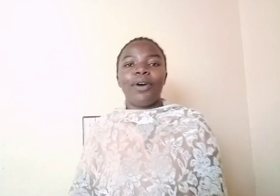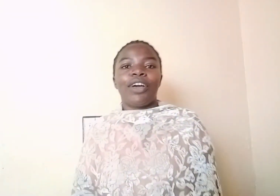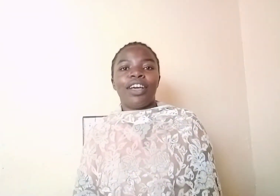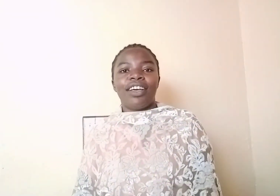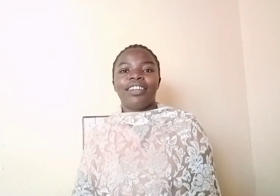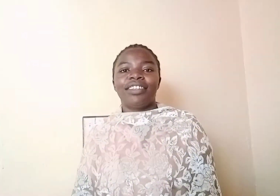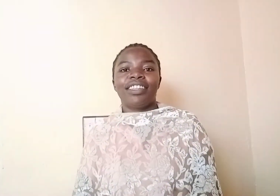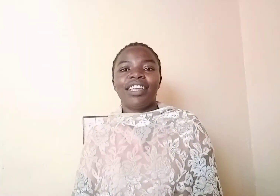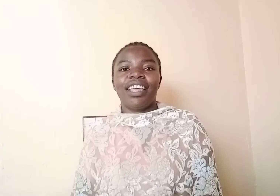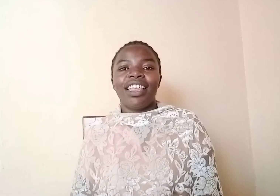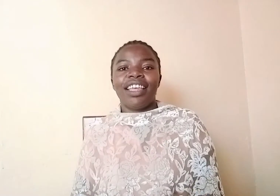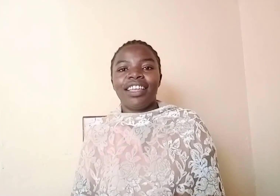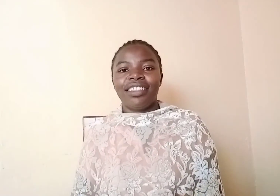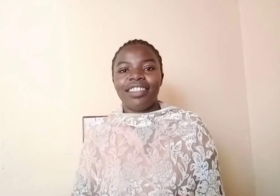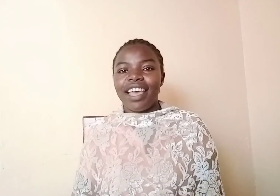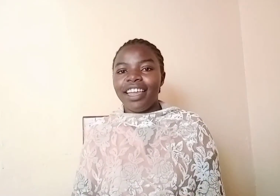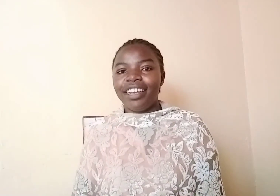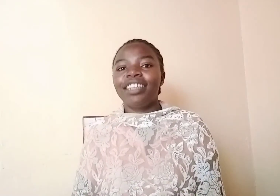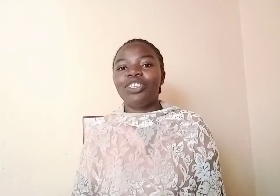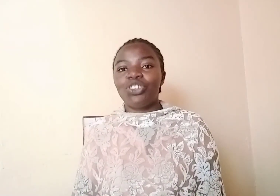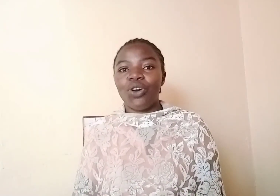Walk. Then jog.